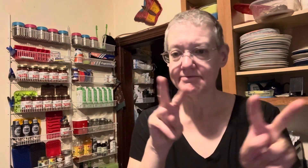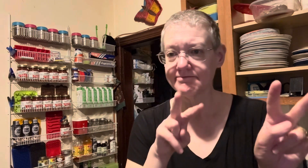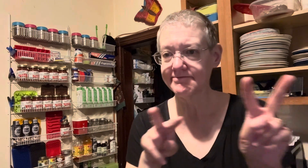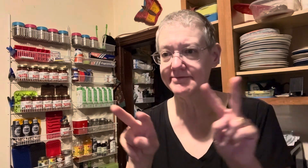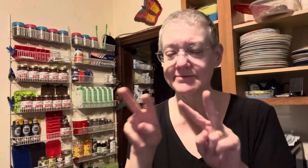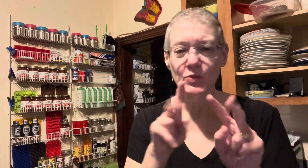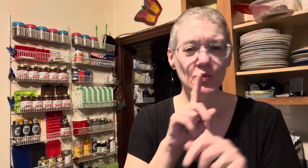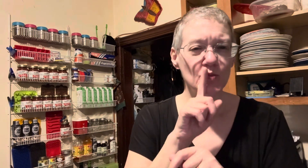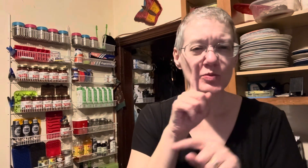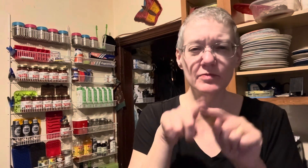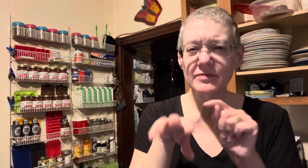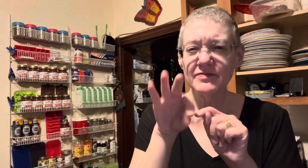back then.